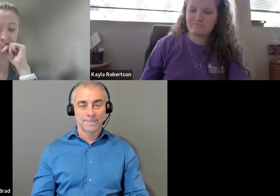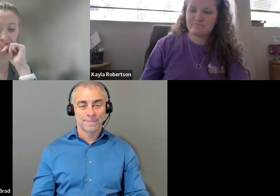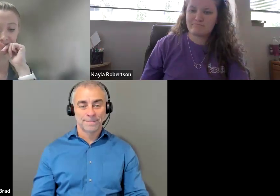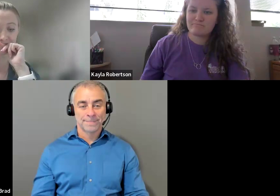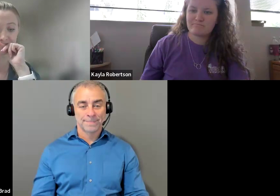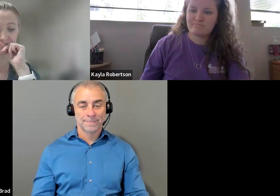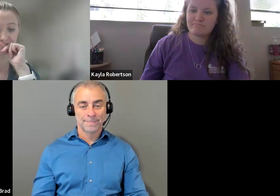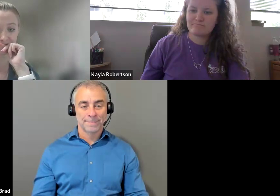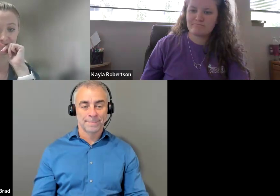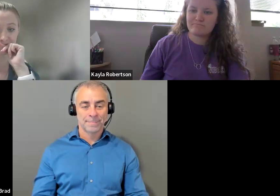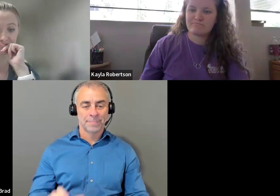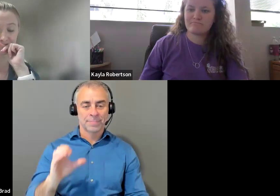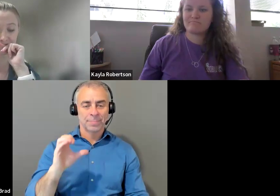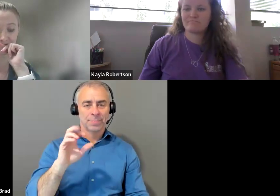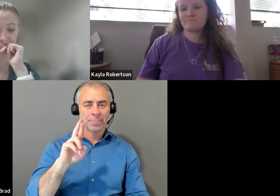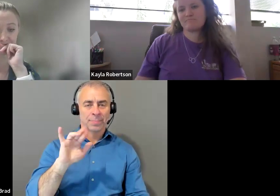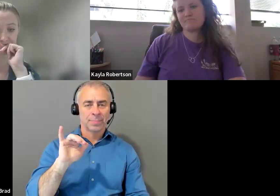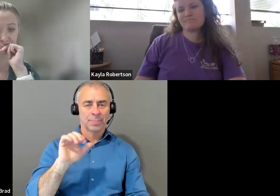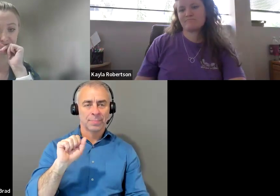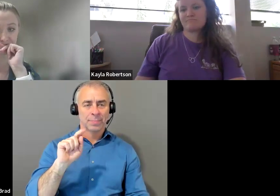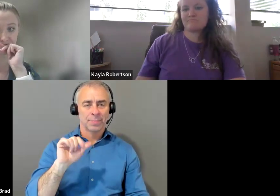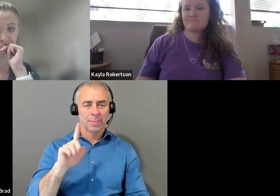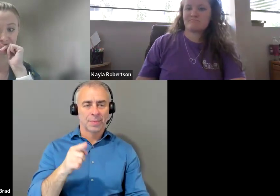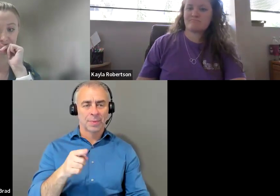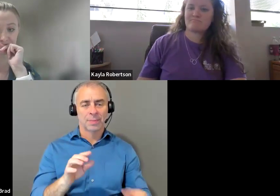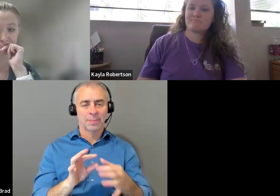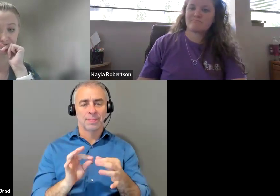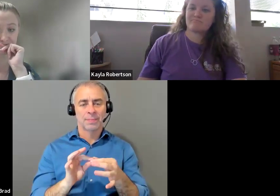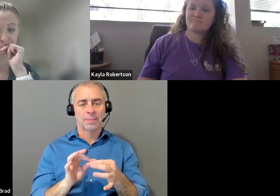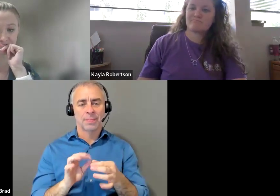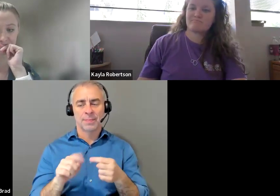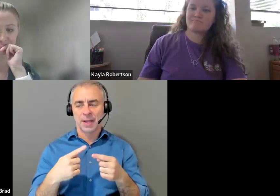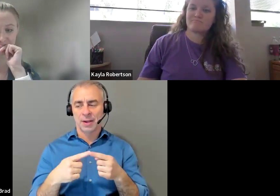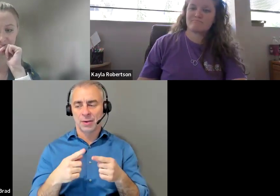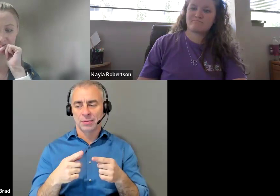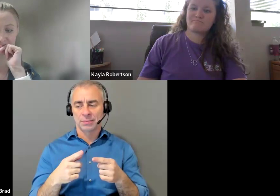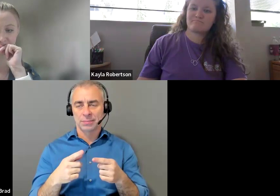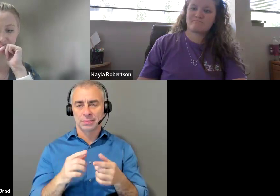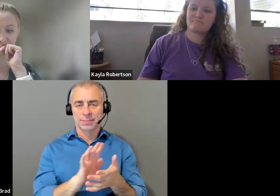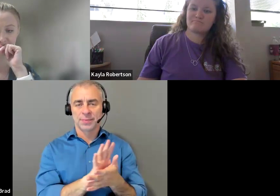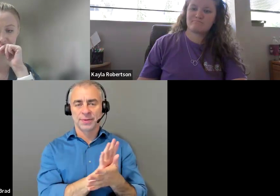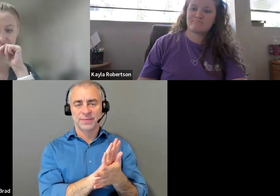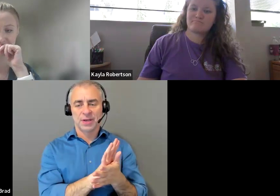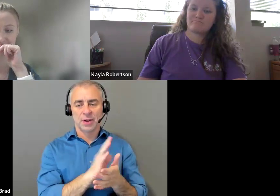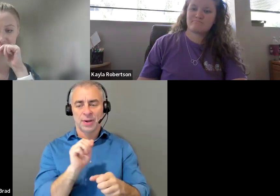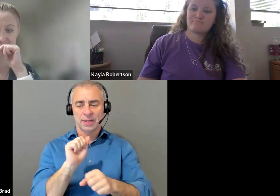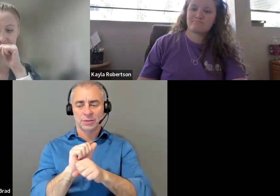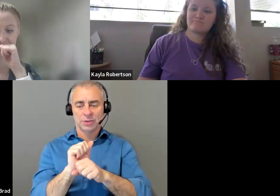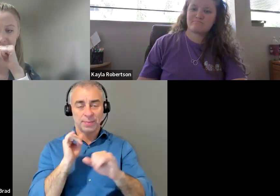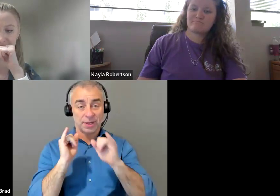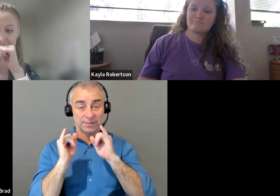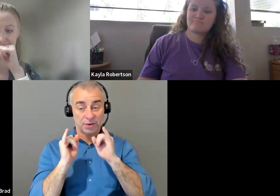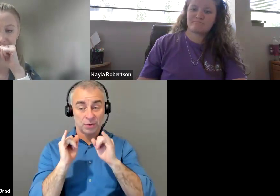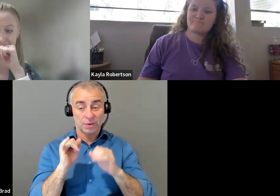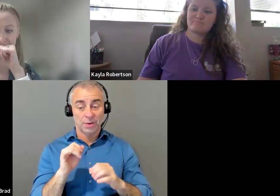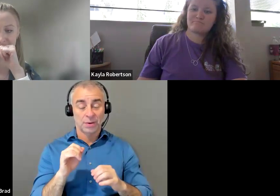And Crystal, you talked about the video of, in a job interview, which I think is brilliant, by